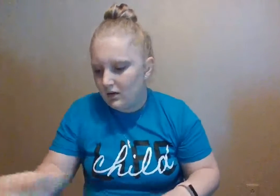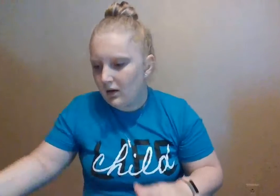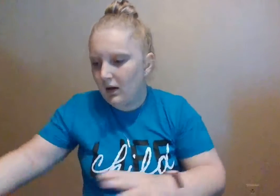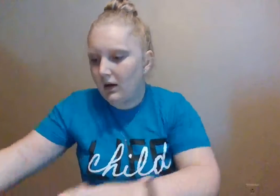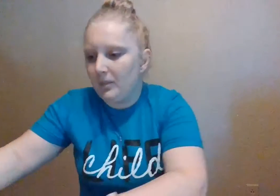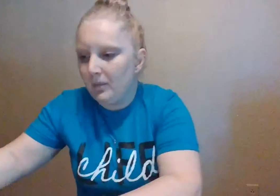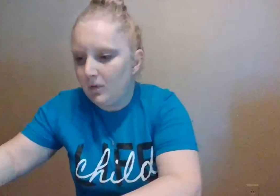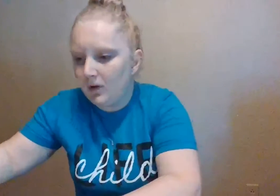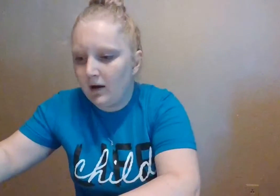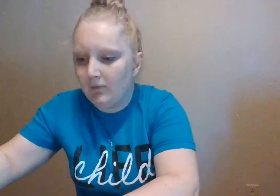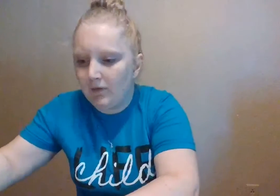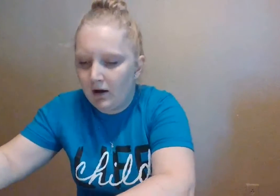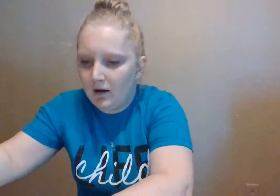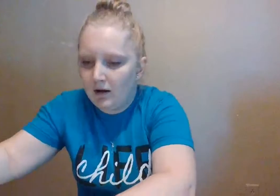a couple more of our